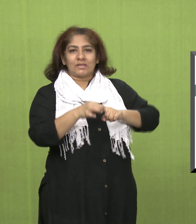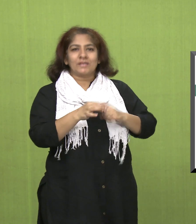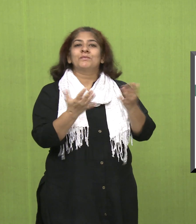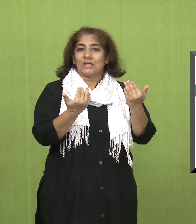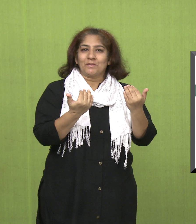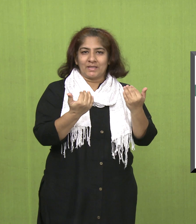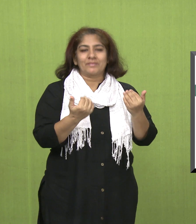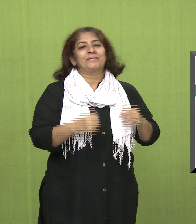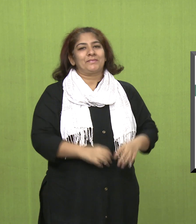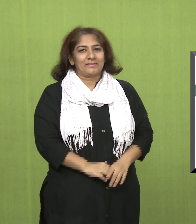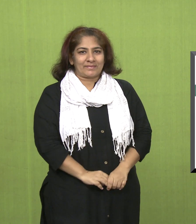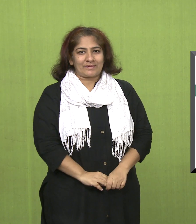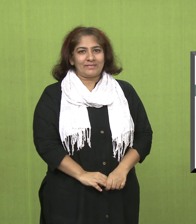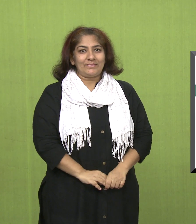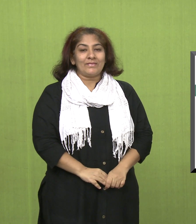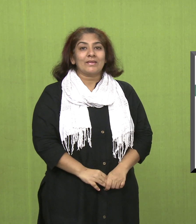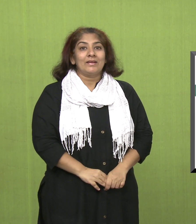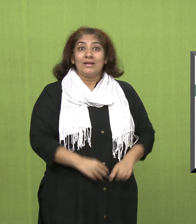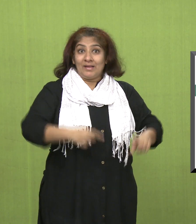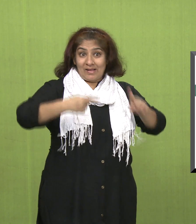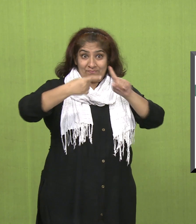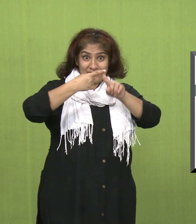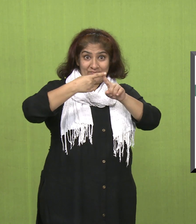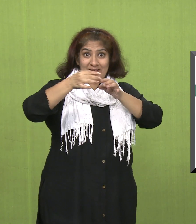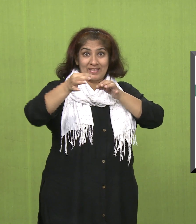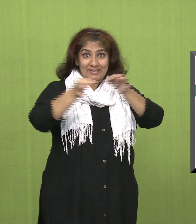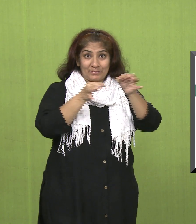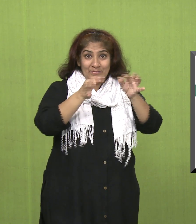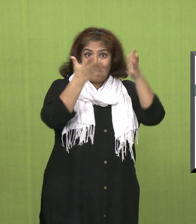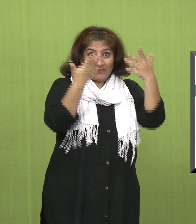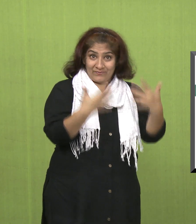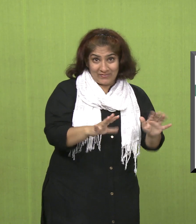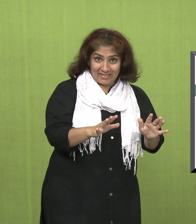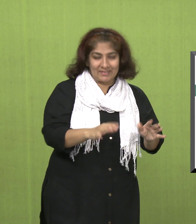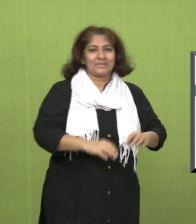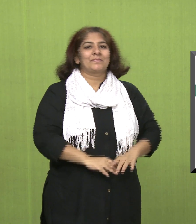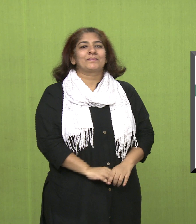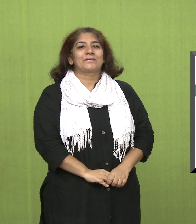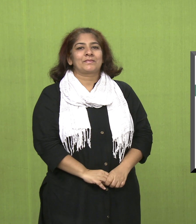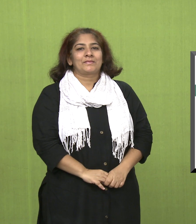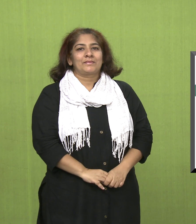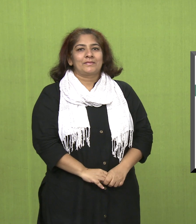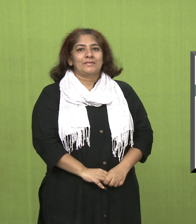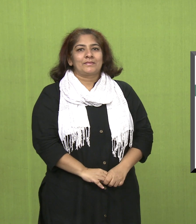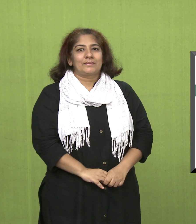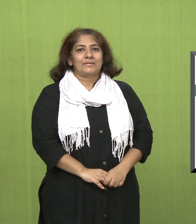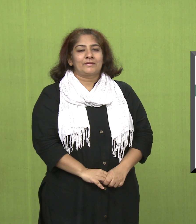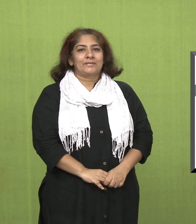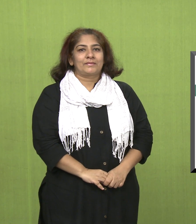are gone out from the company due to retirement or any age and they come back to our company. They are the former employees.